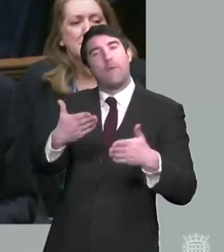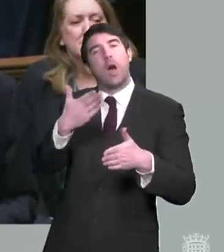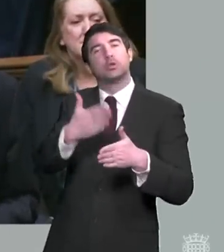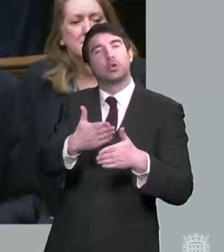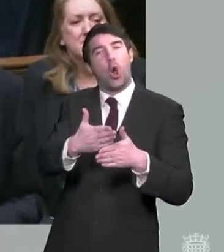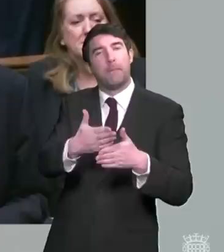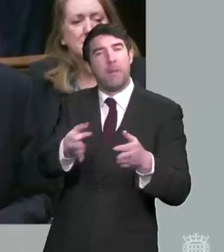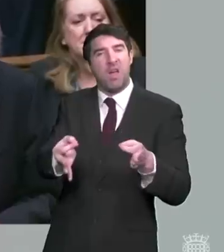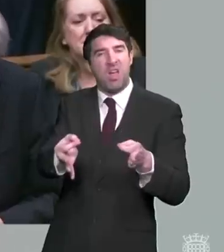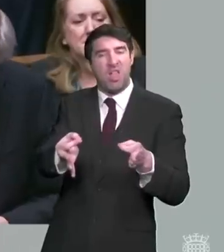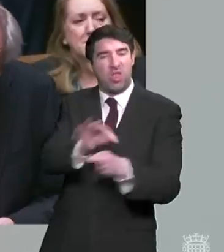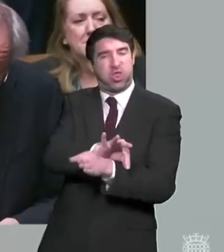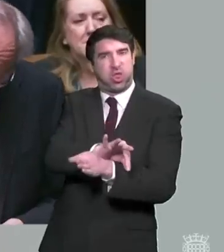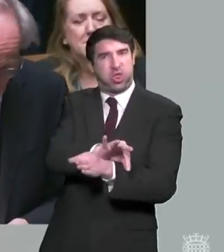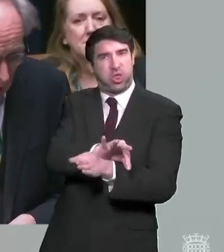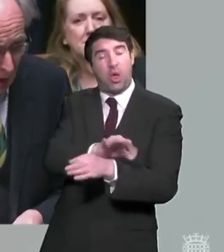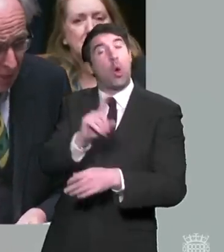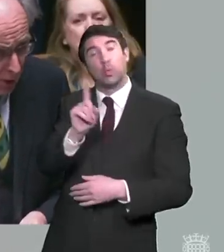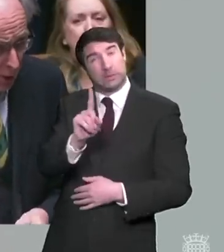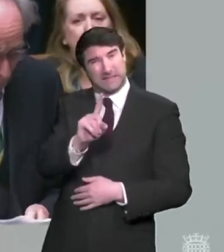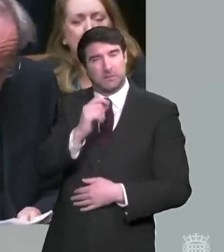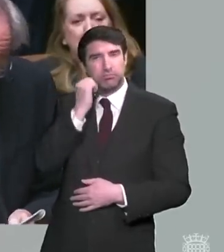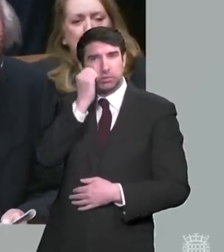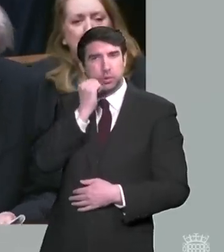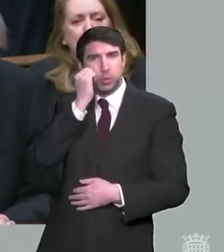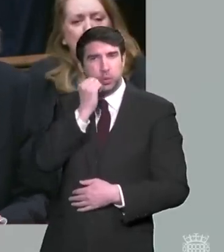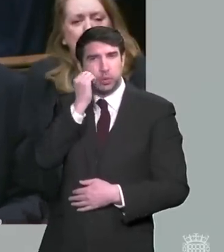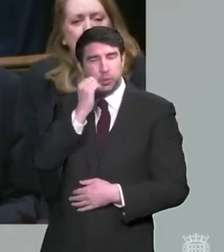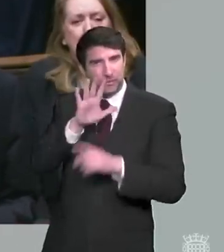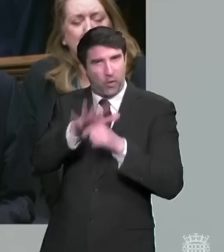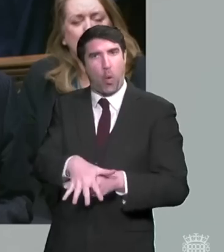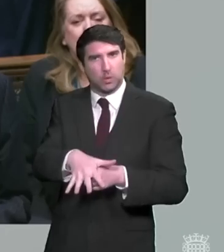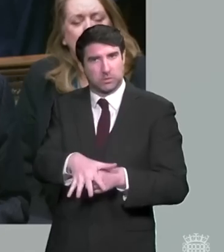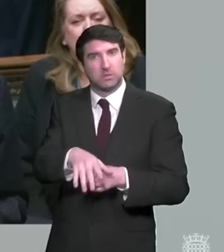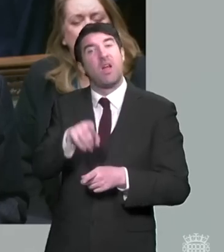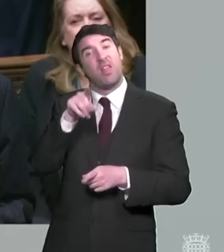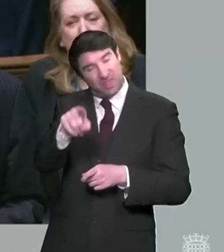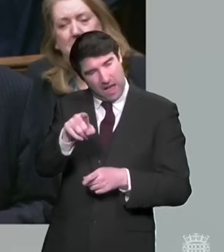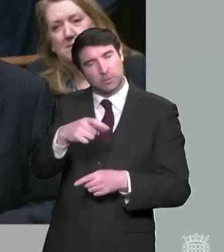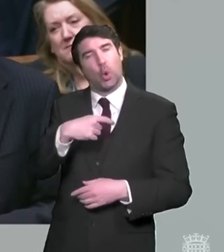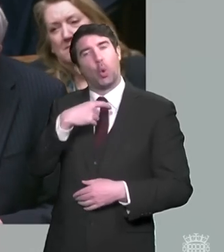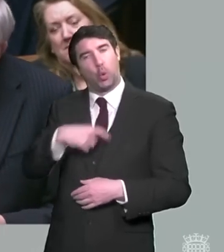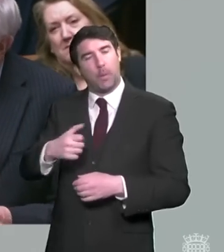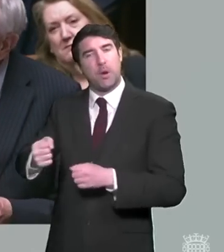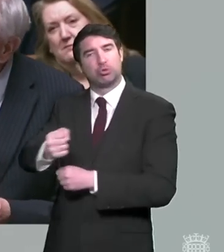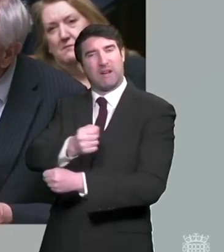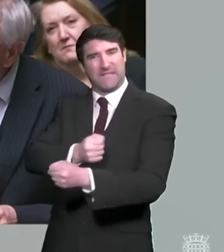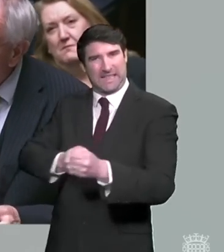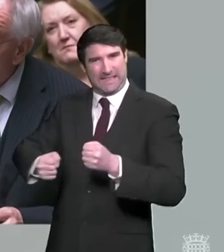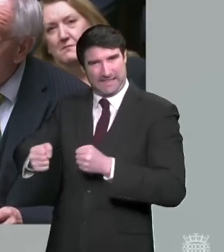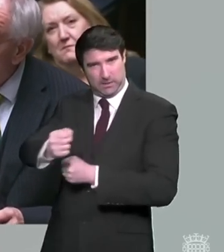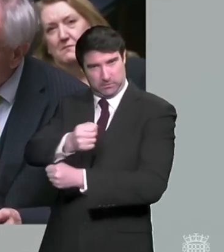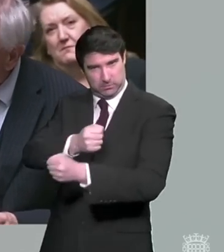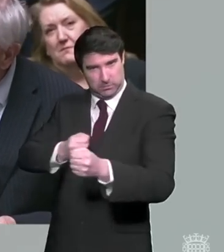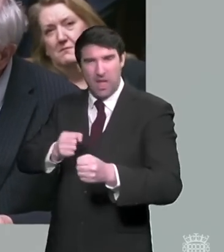illegally here in small boats. That is smuggling. A third of all human trafficking in the United Kingdom occurs